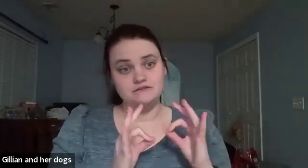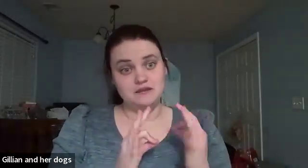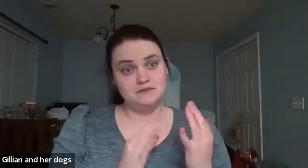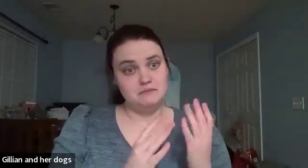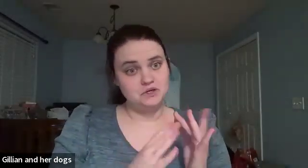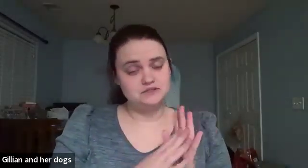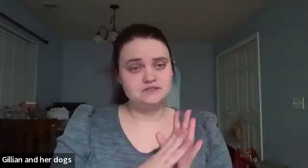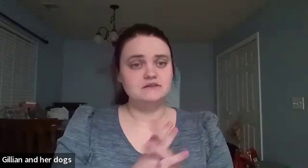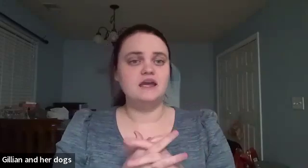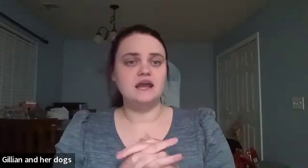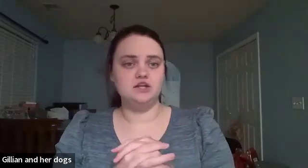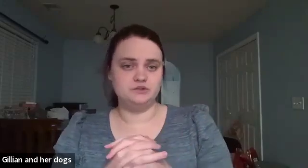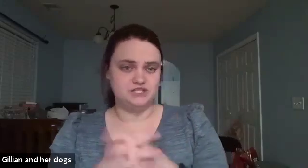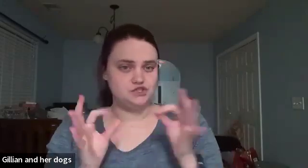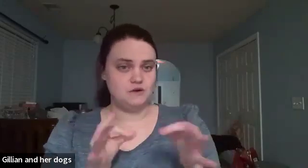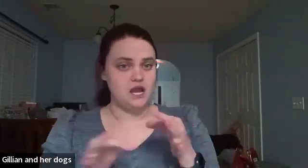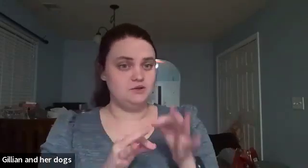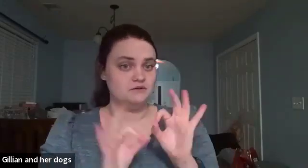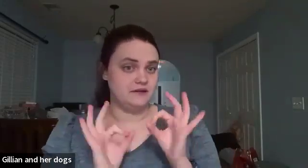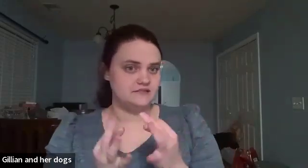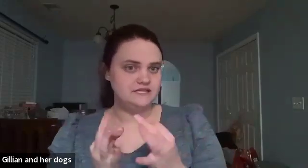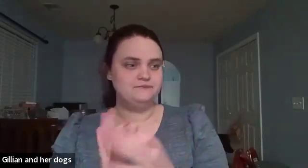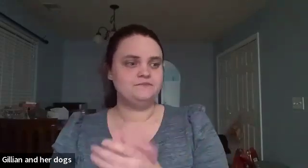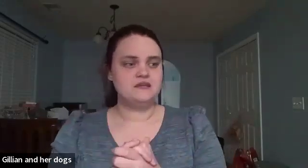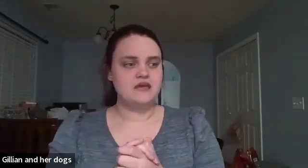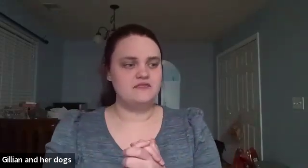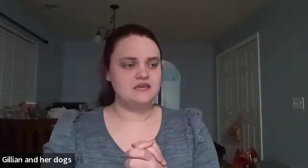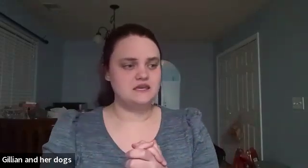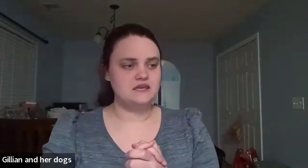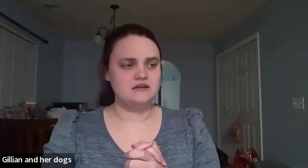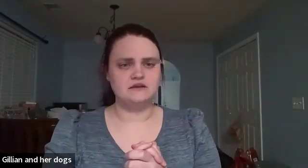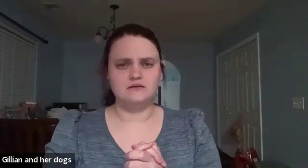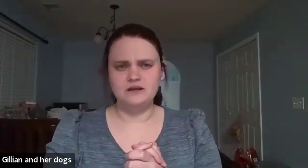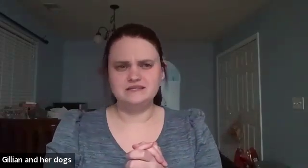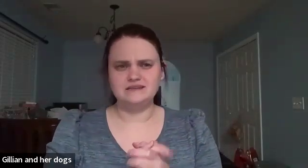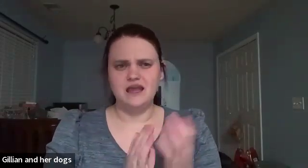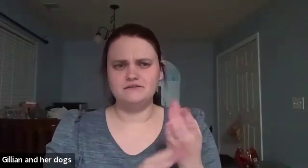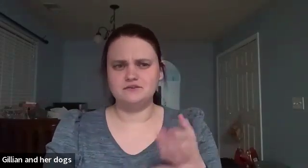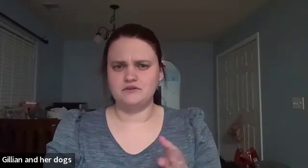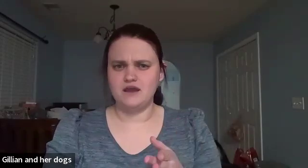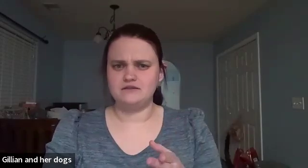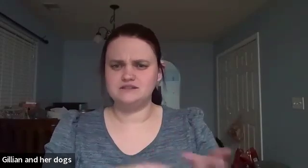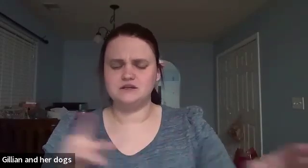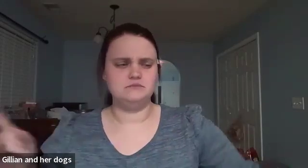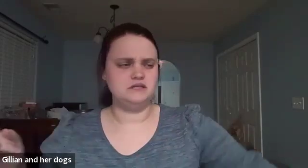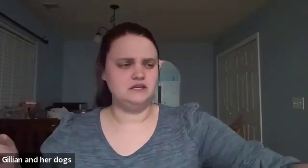your family members and how you would describe your family. And then what is after that? That's going to